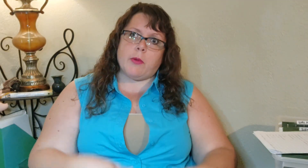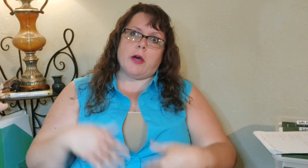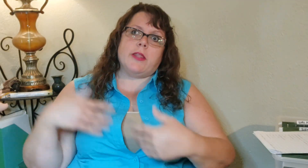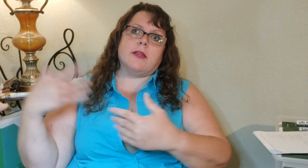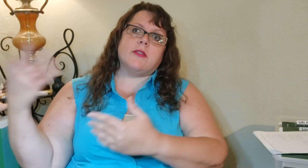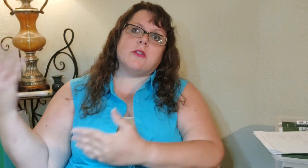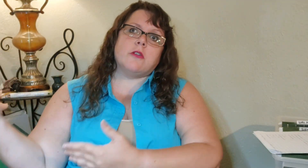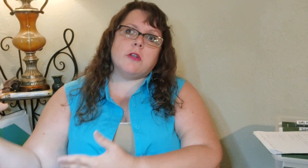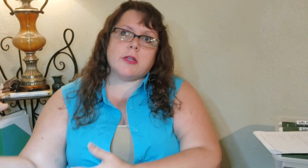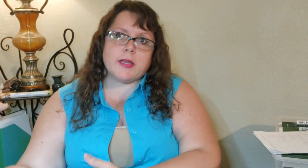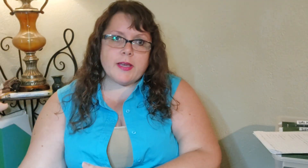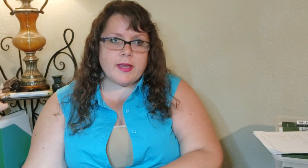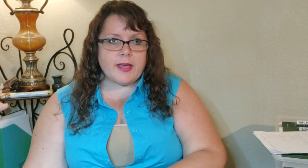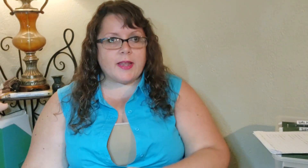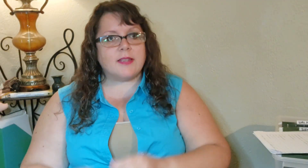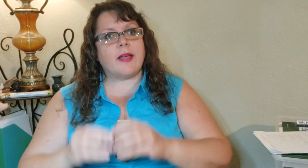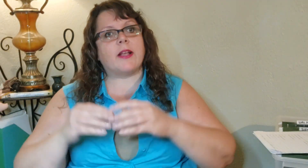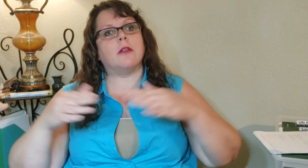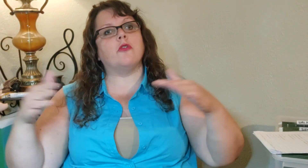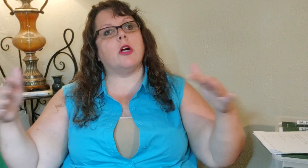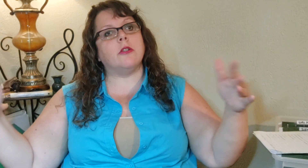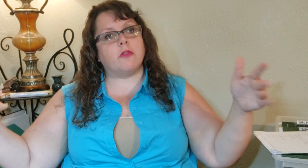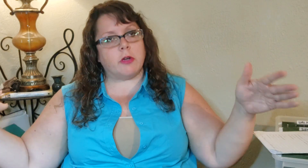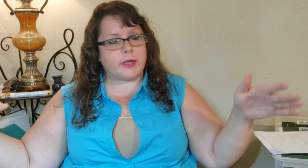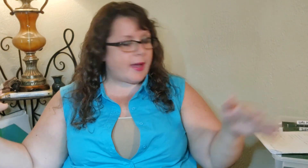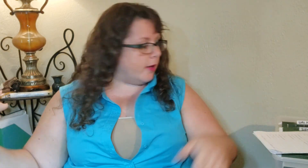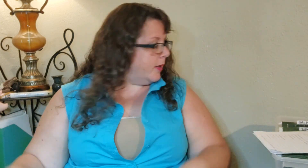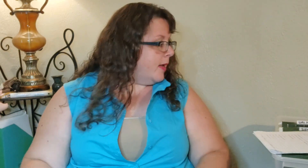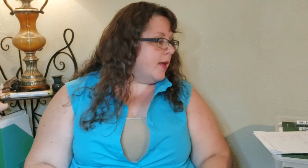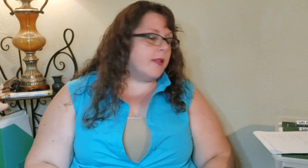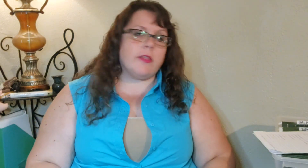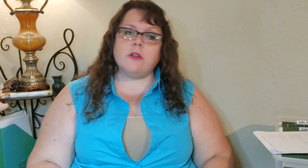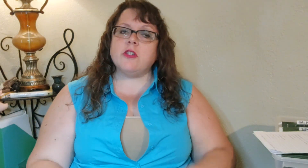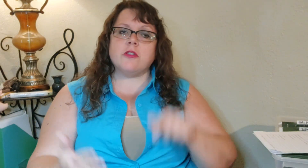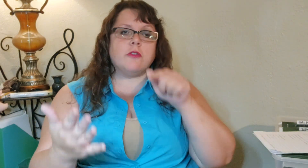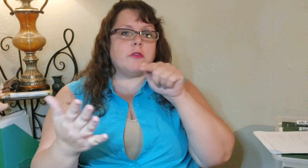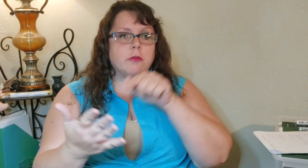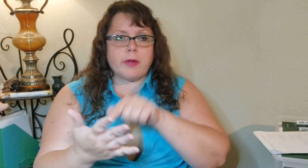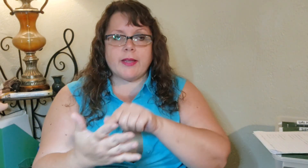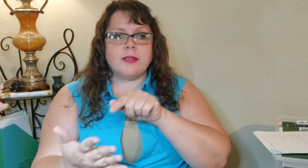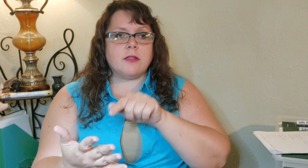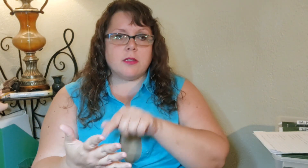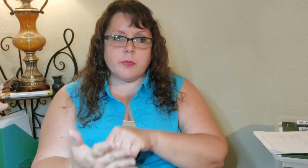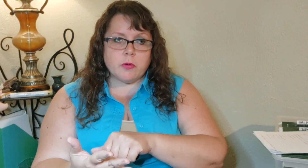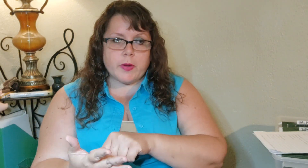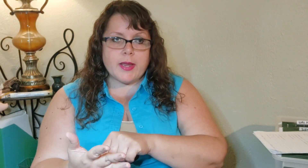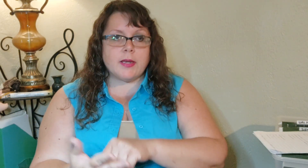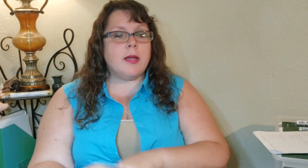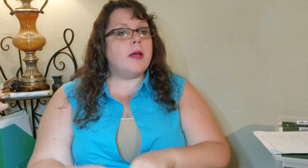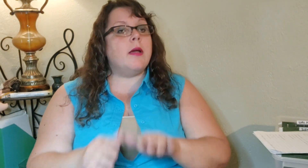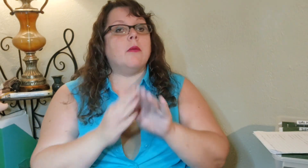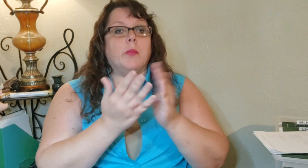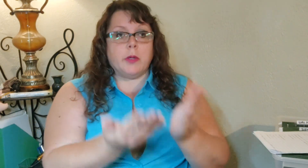bought this cookie, and it's like jaw drawn out. They're just direct and to the point.